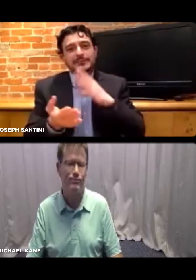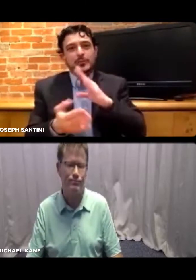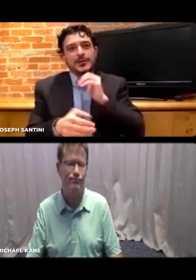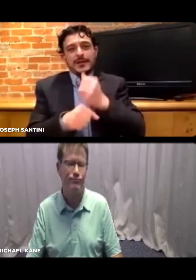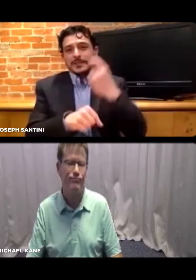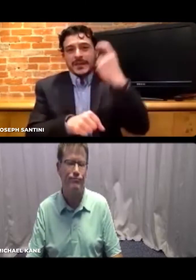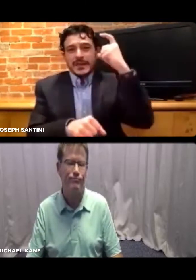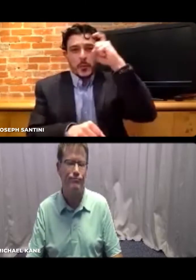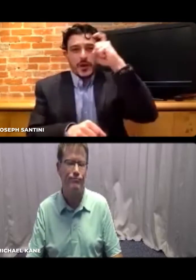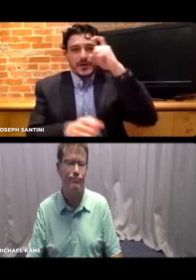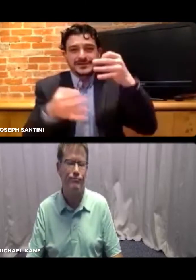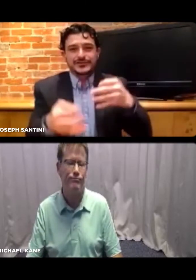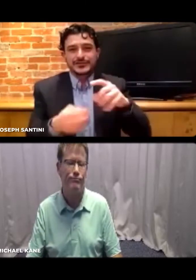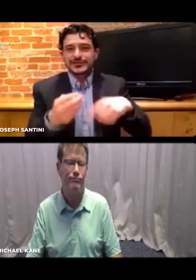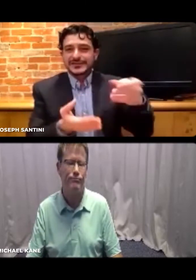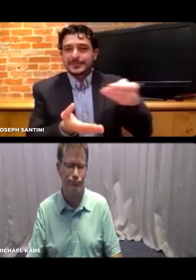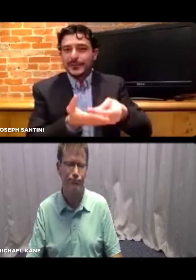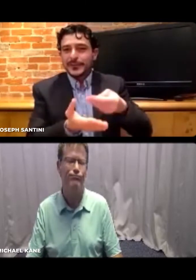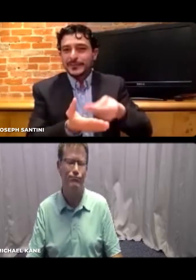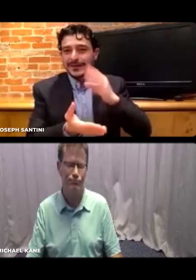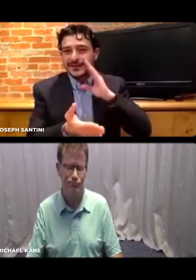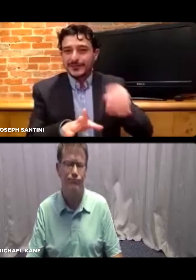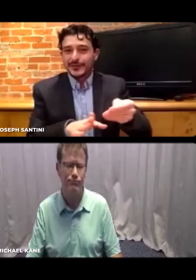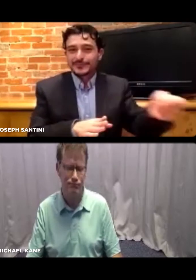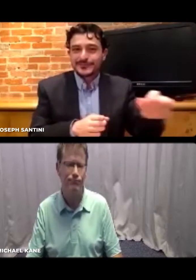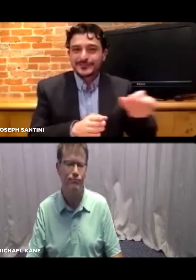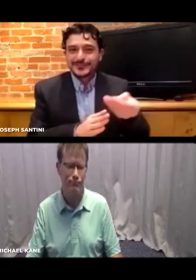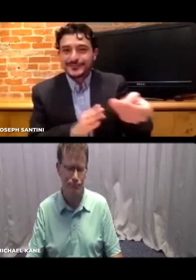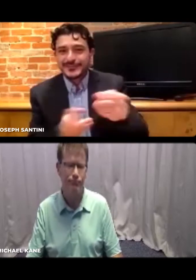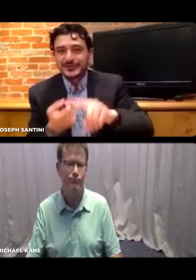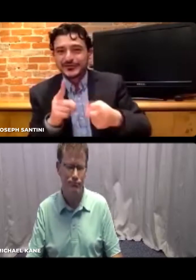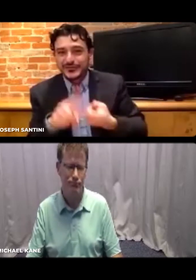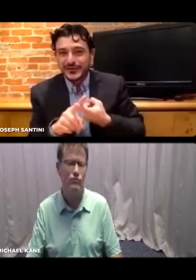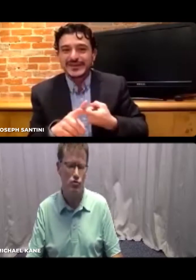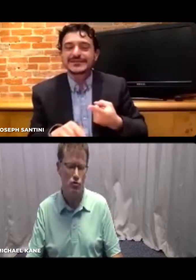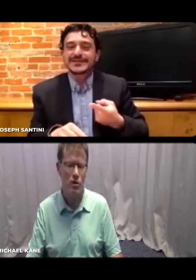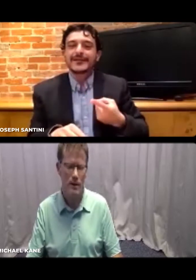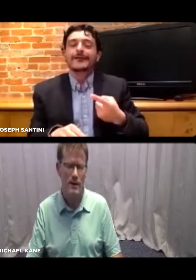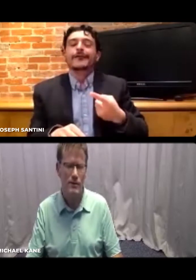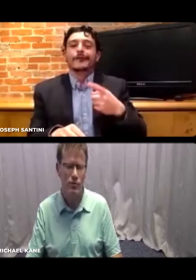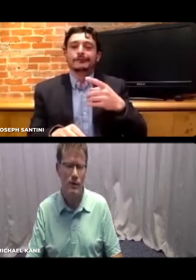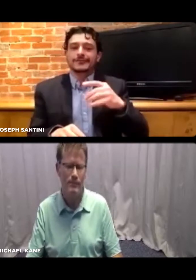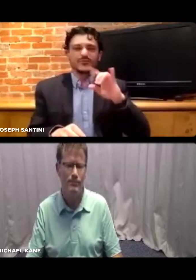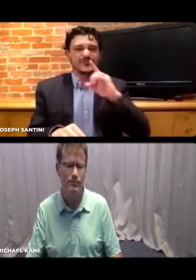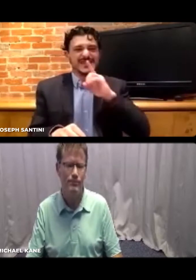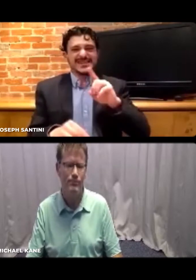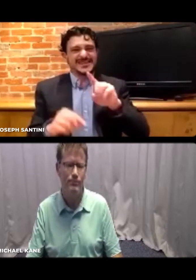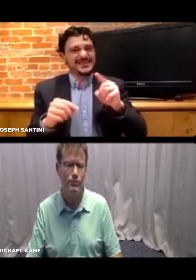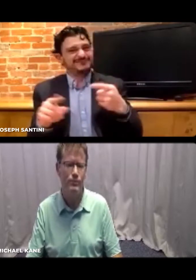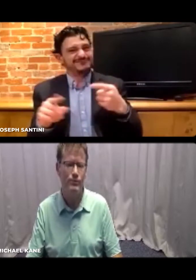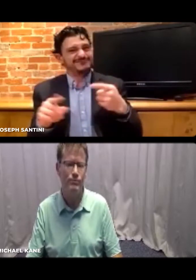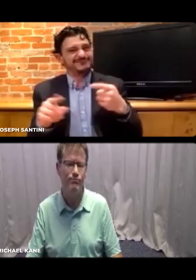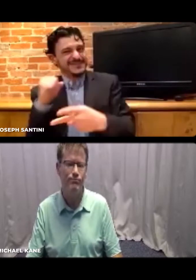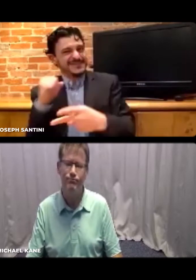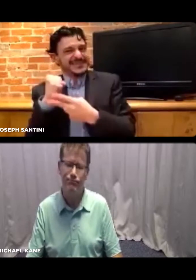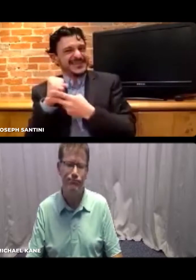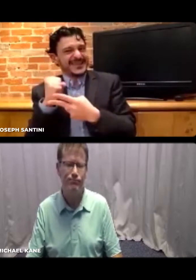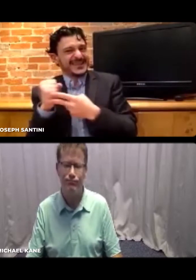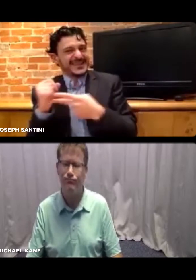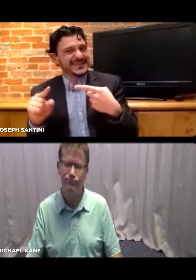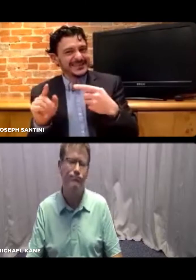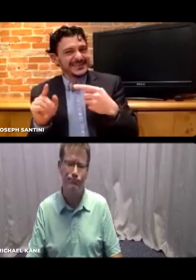kids make wise decisions with their money and their purchases amongst their friends or wherever they might be. You mentioned the key word